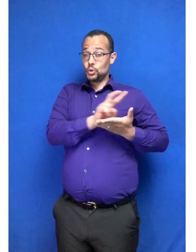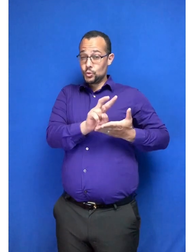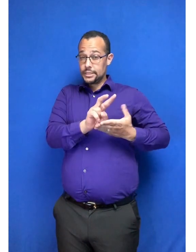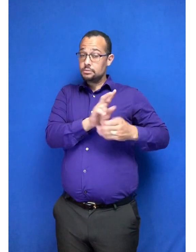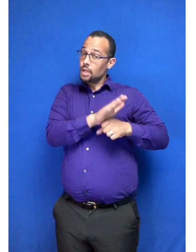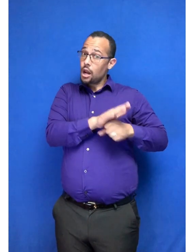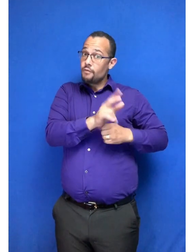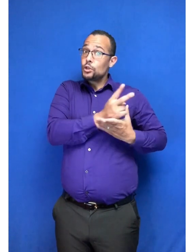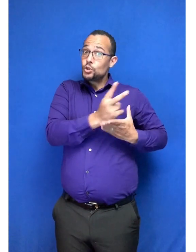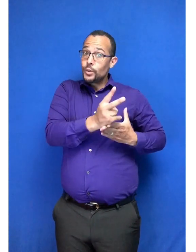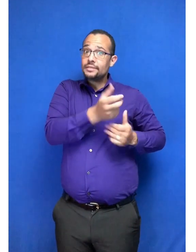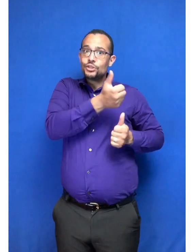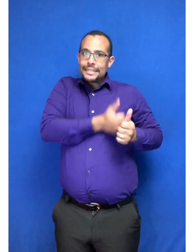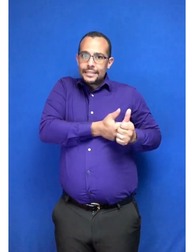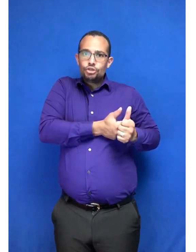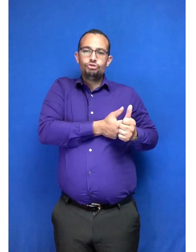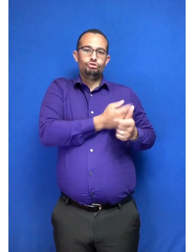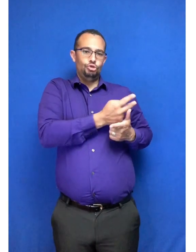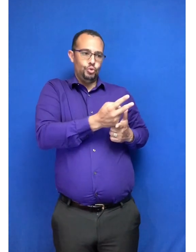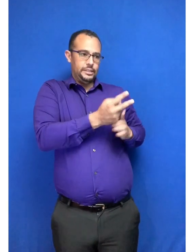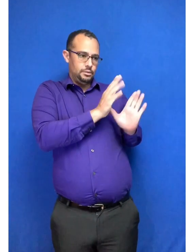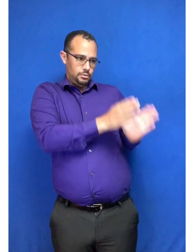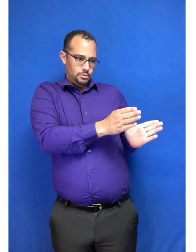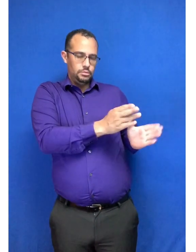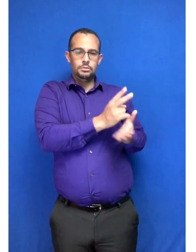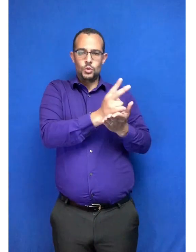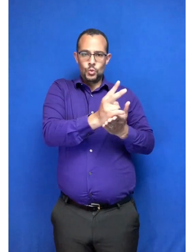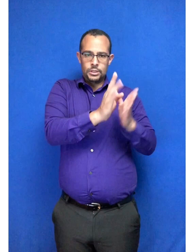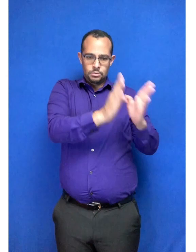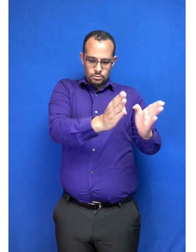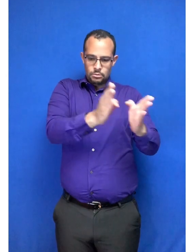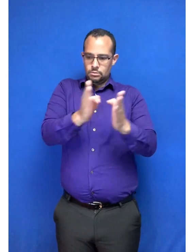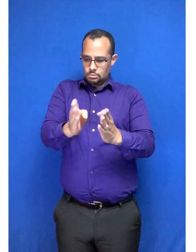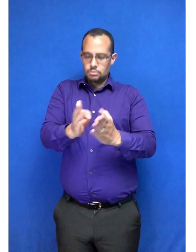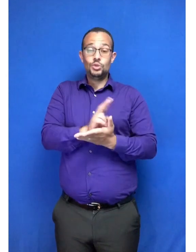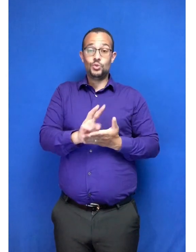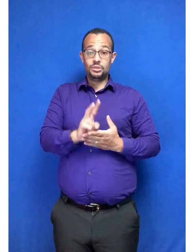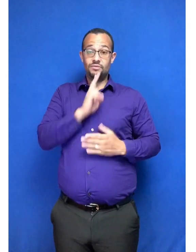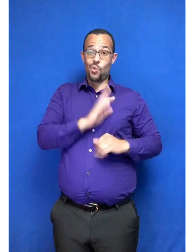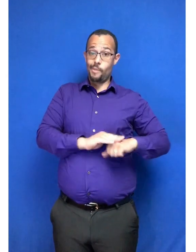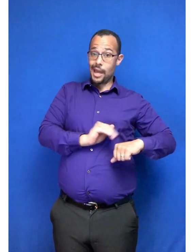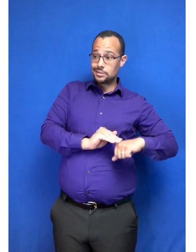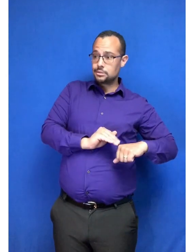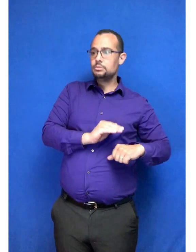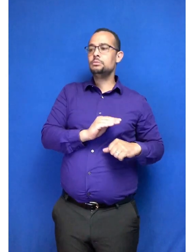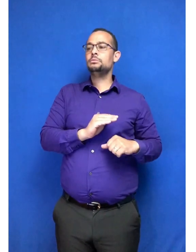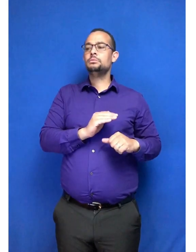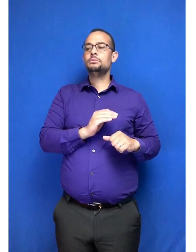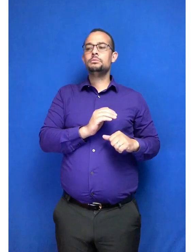supply for everybody, pets and family members for staying in the house. 3 days supply for